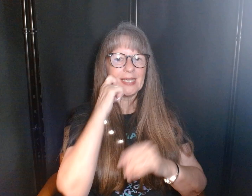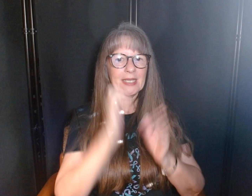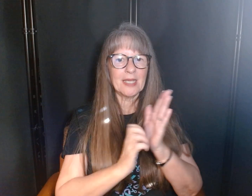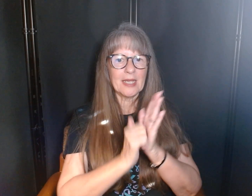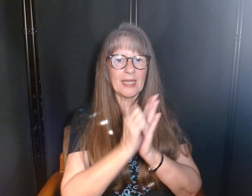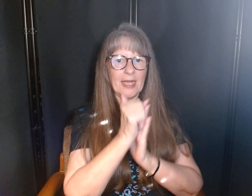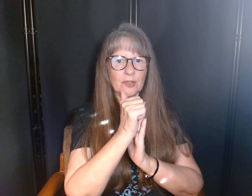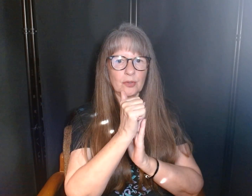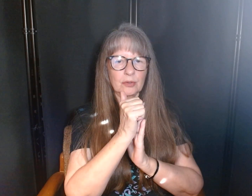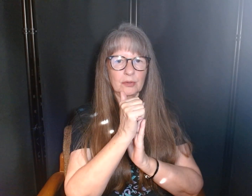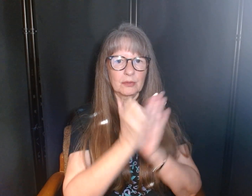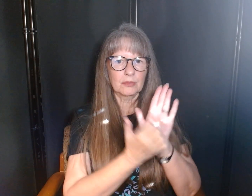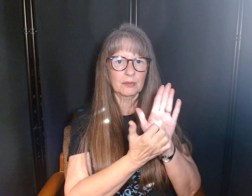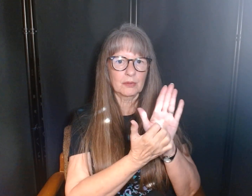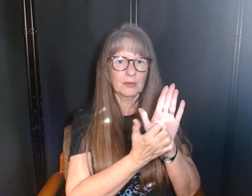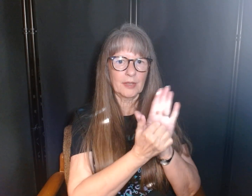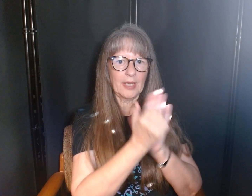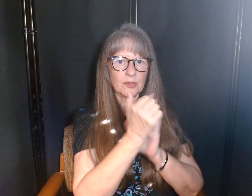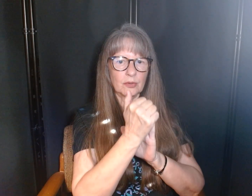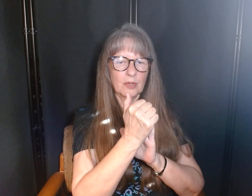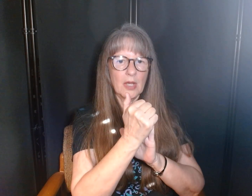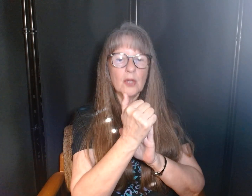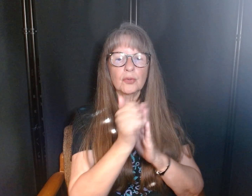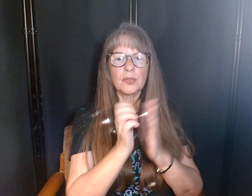skin cancer. Cancer. You'll see